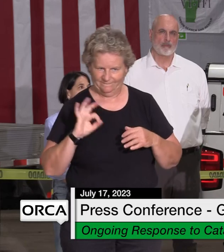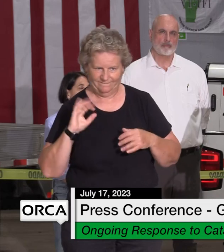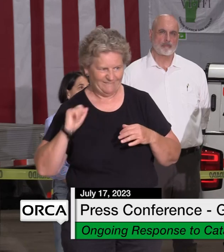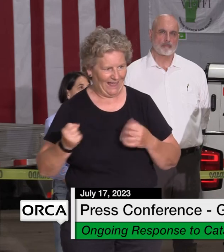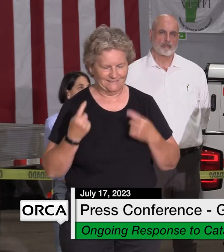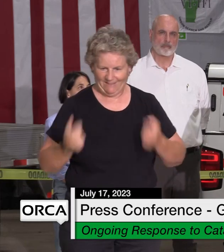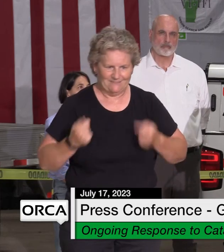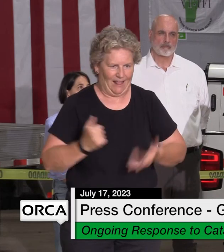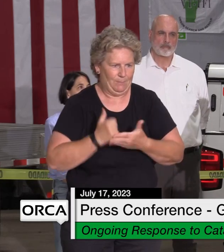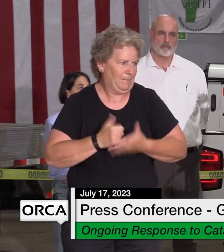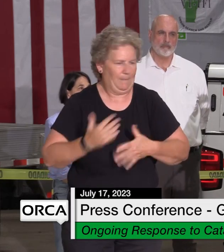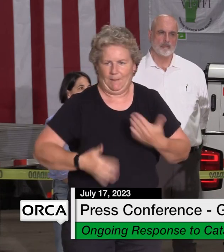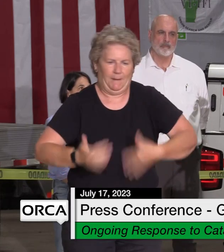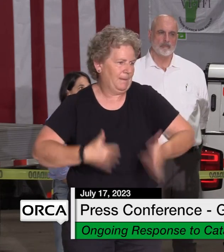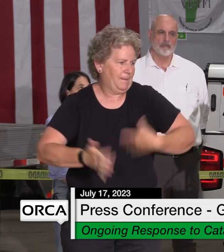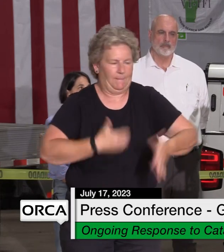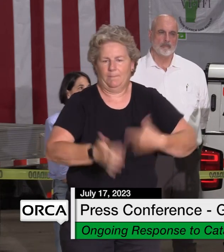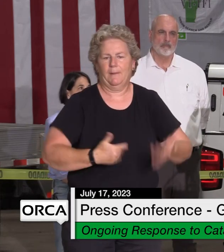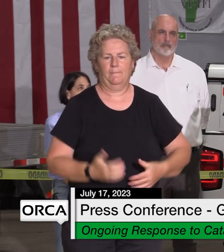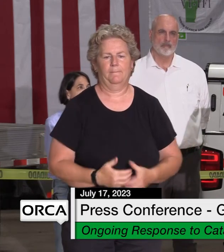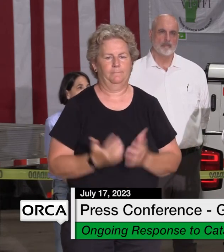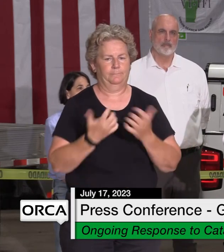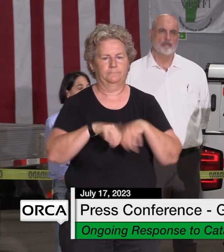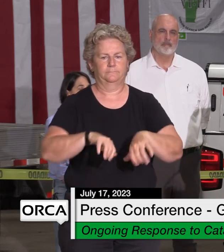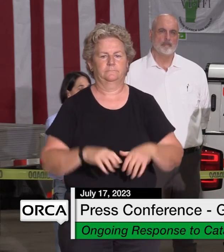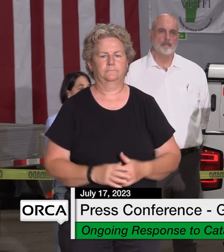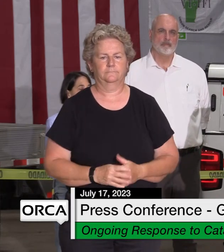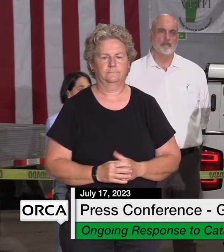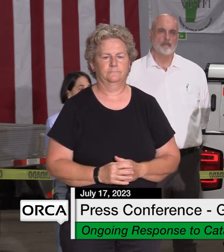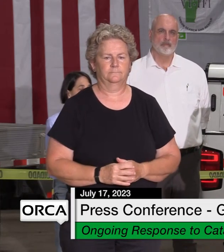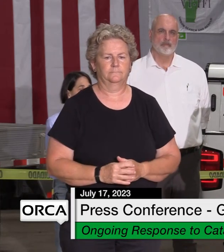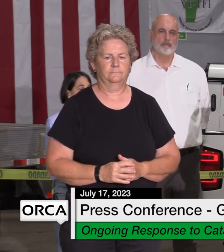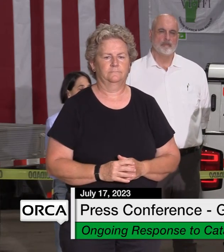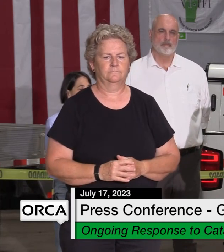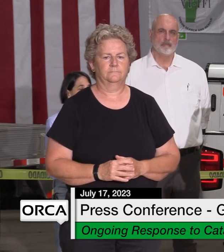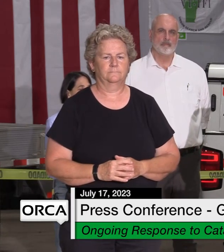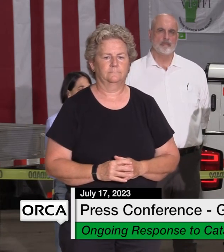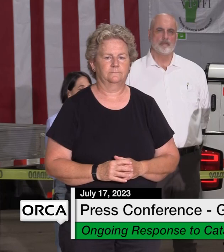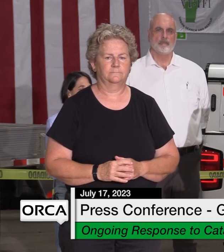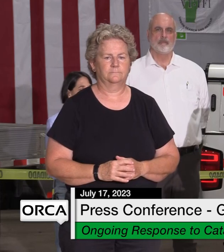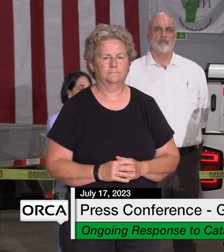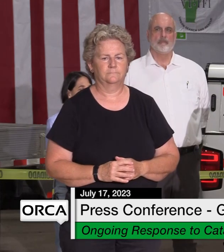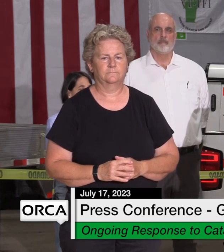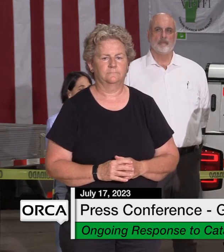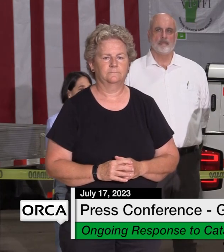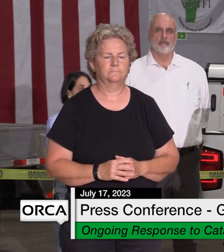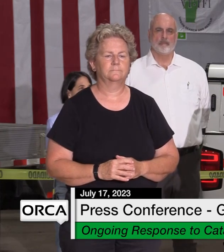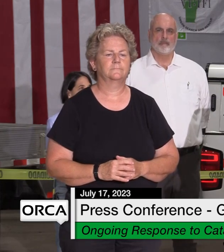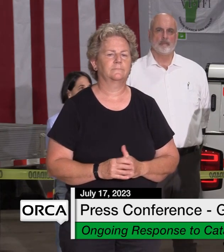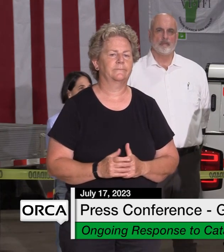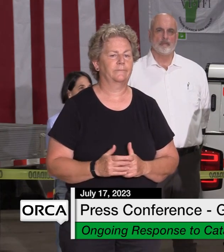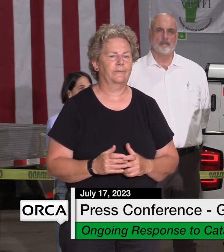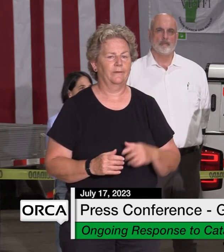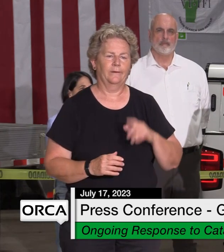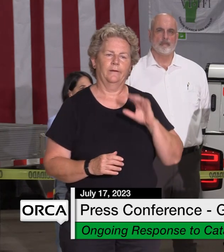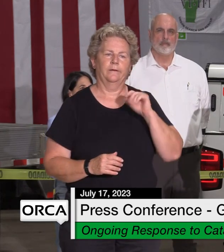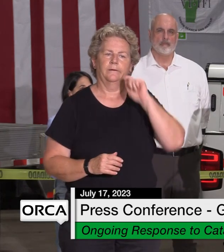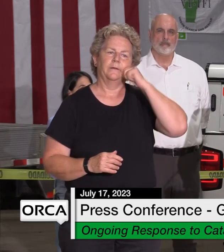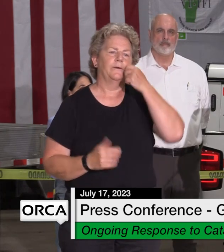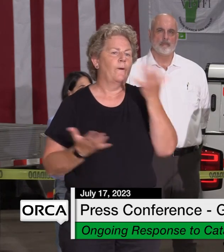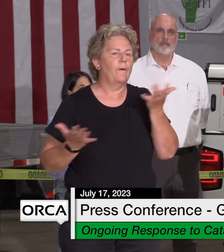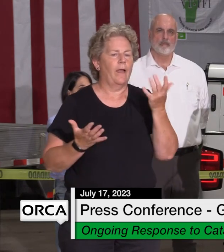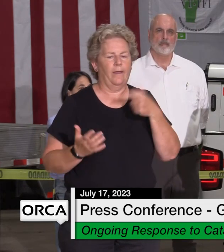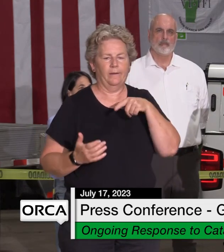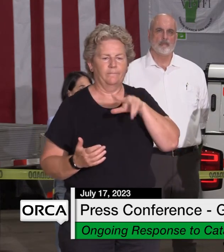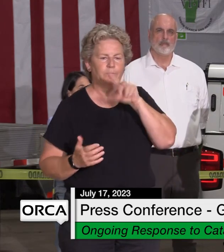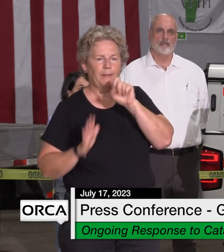across jurisdictional lines, across different layers of government, across party lines, and across any other barrier that could